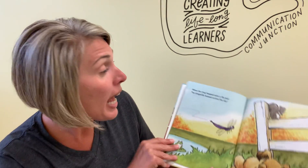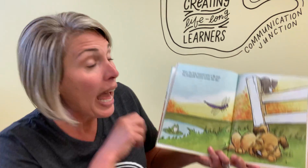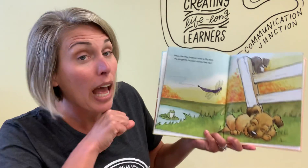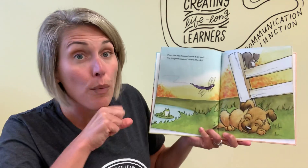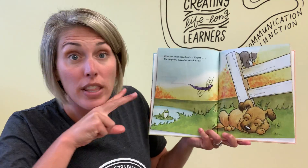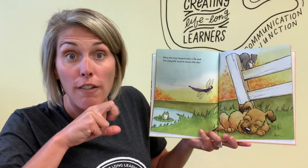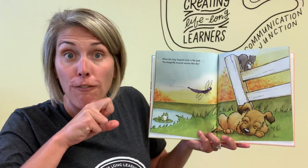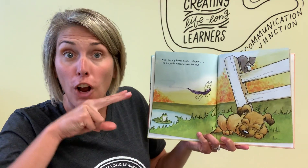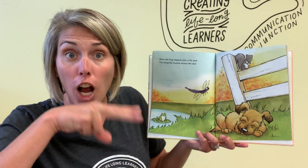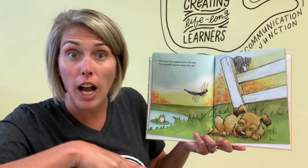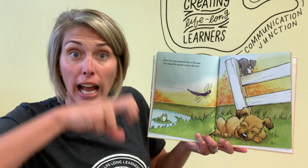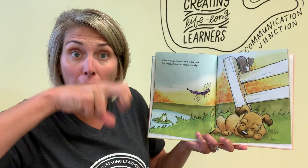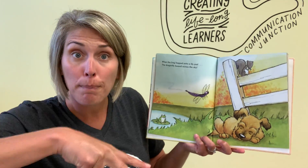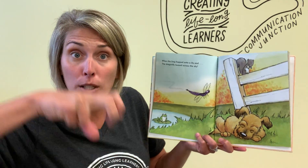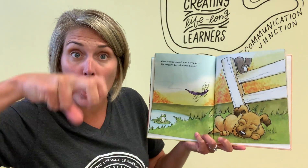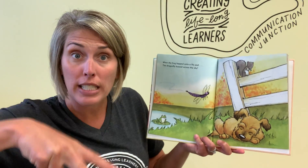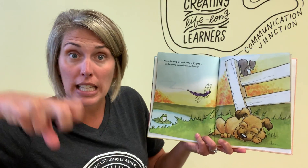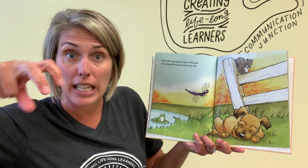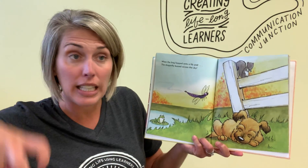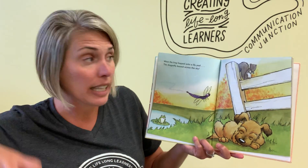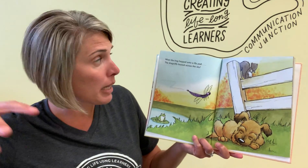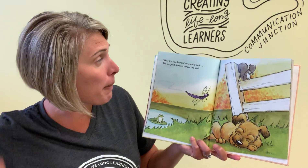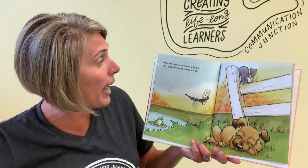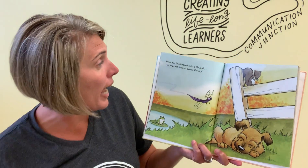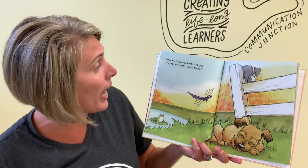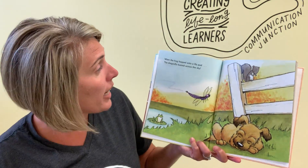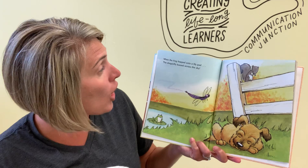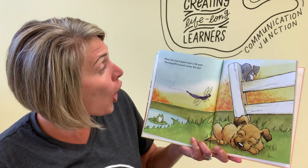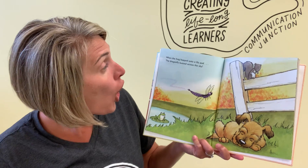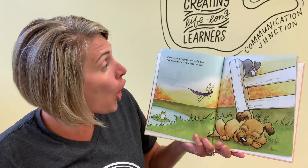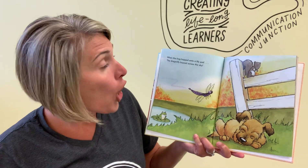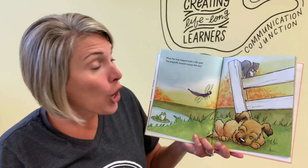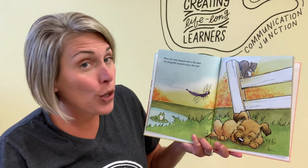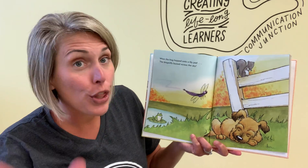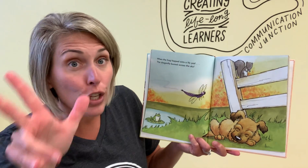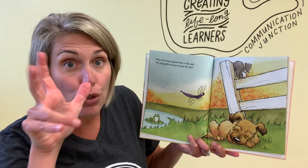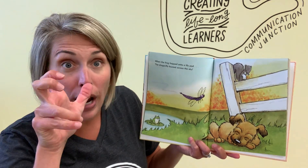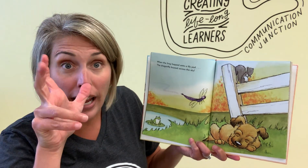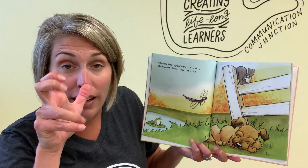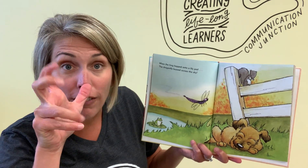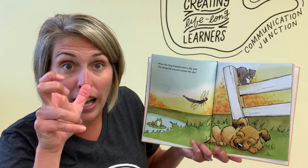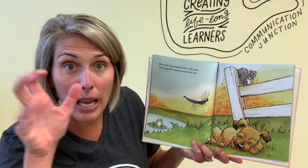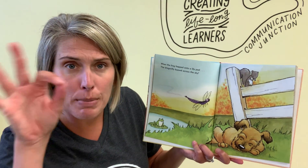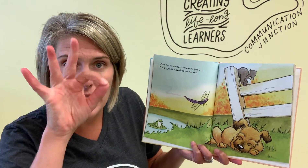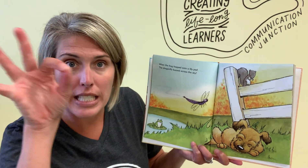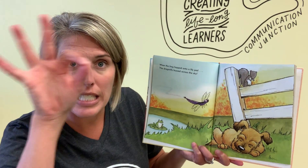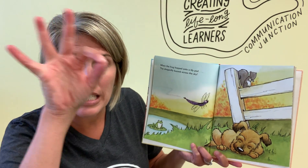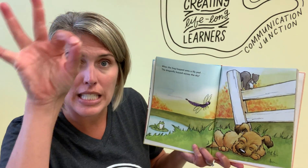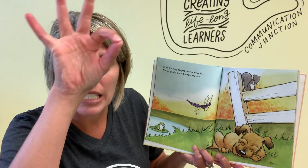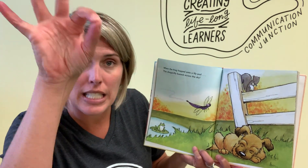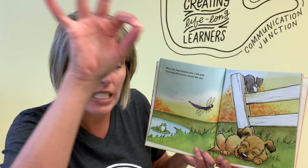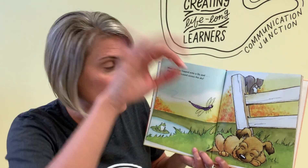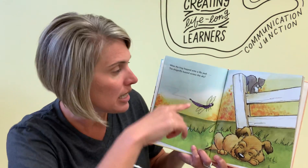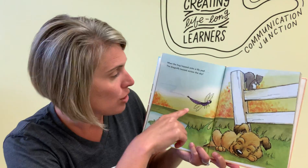And when the frog hopped onto the lily pad, the dragonfly, bzzz, do you see